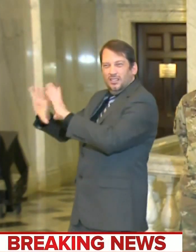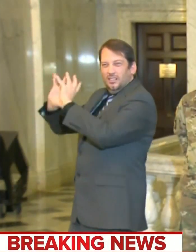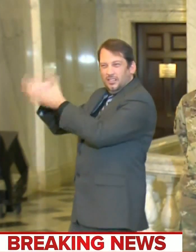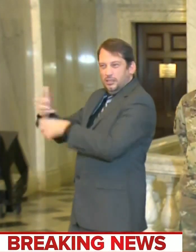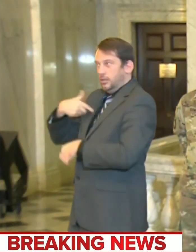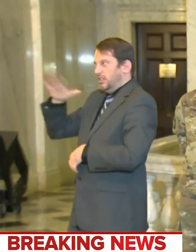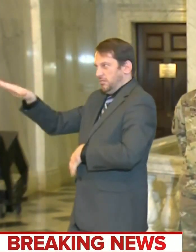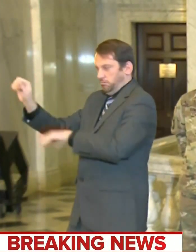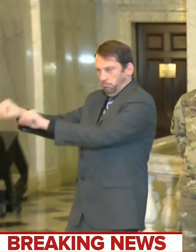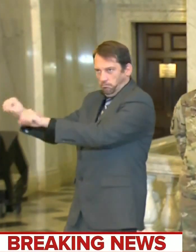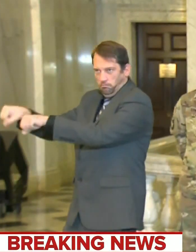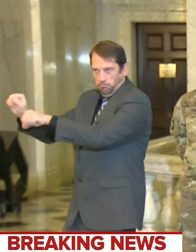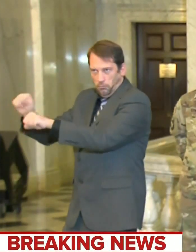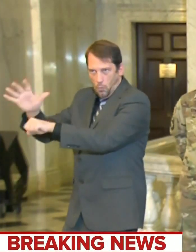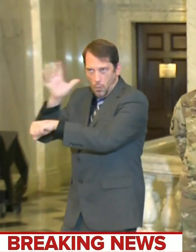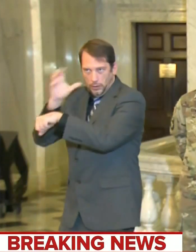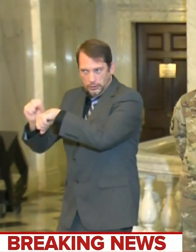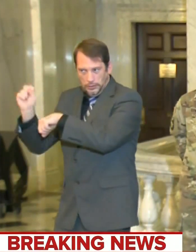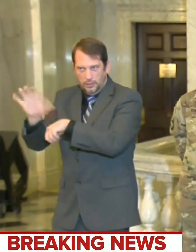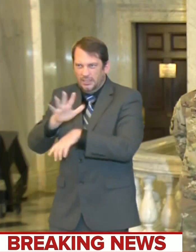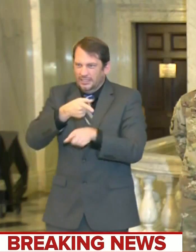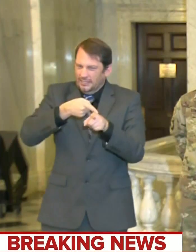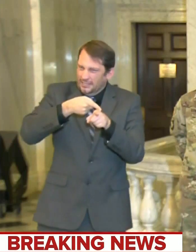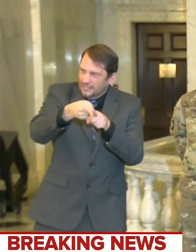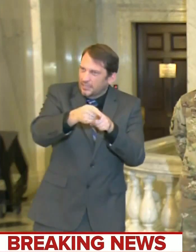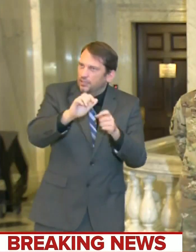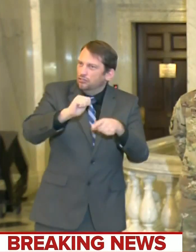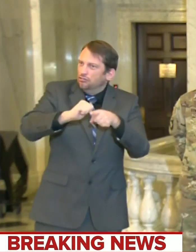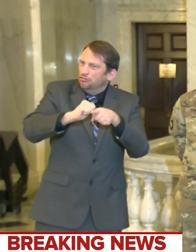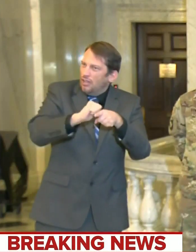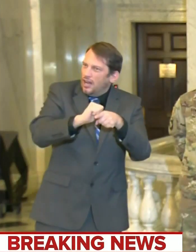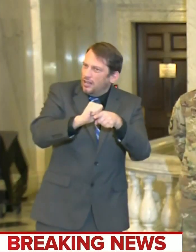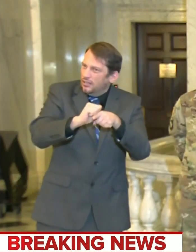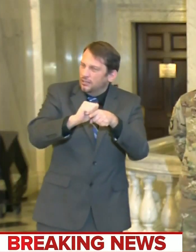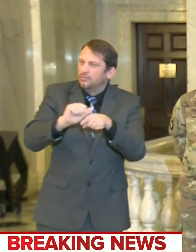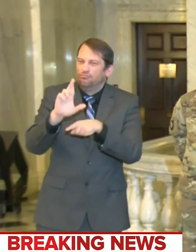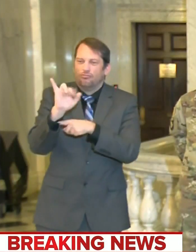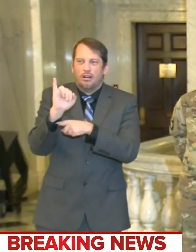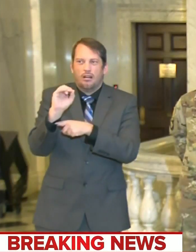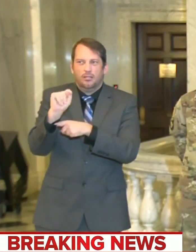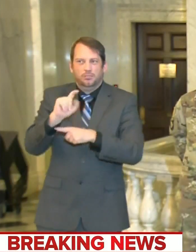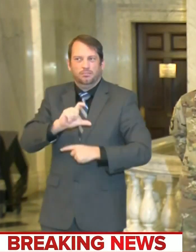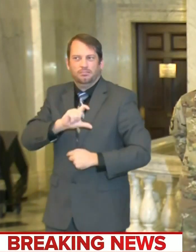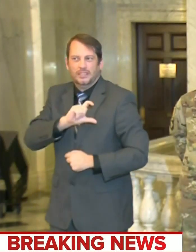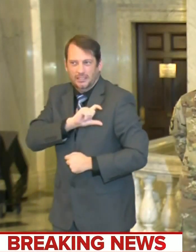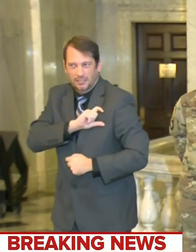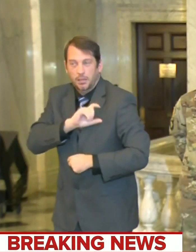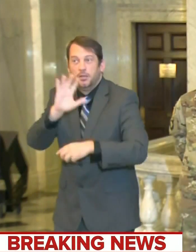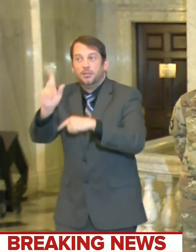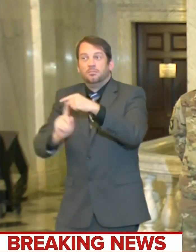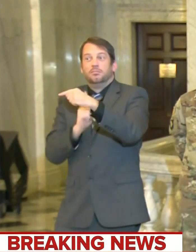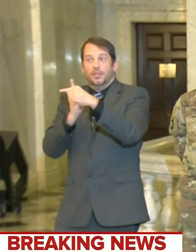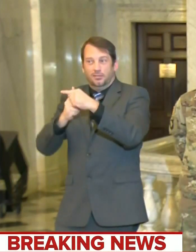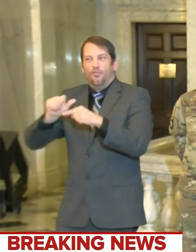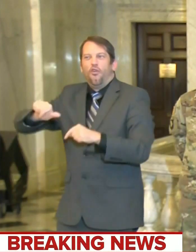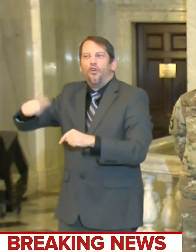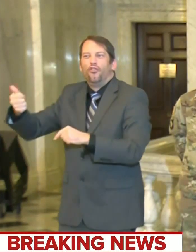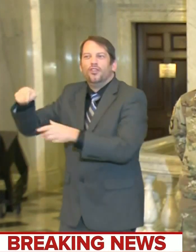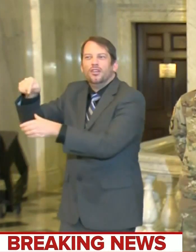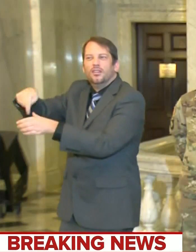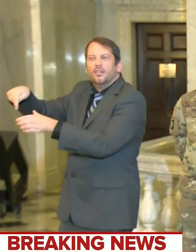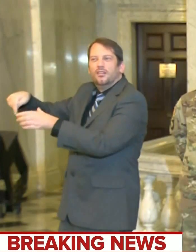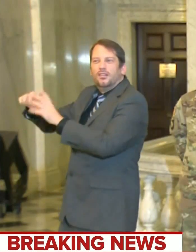equipped to respond to civil disturbances, along with members of allied and local law enforcement agencies, were already